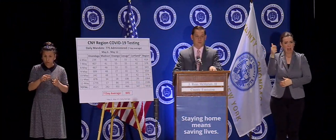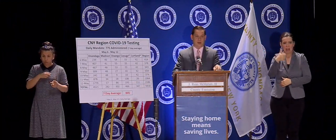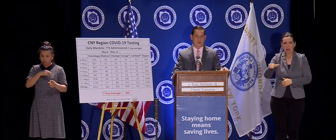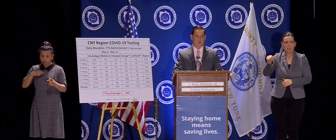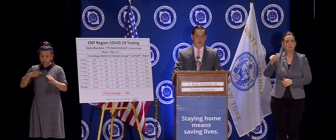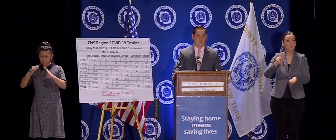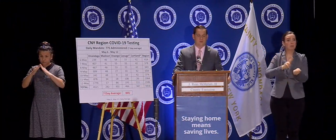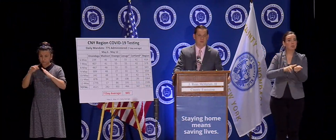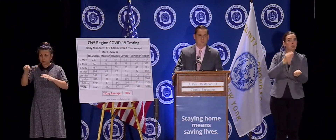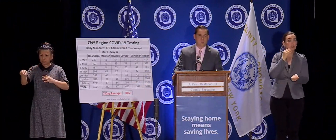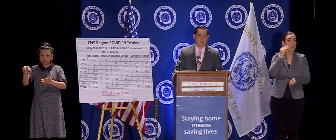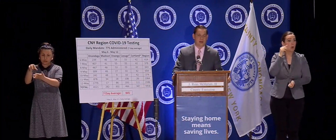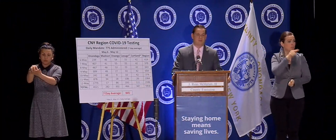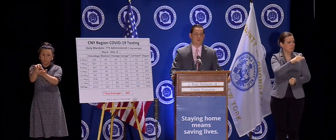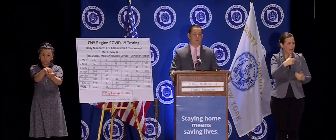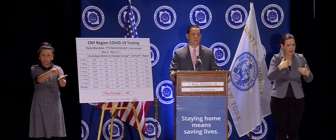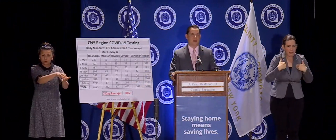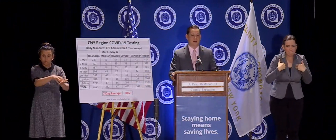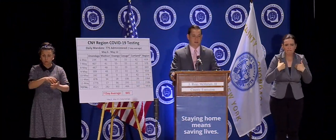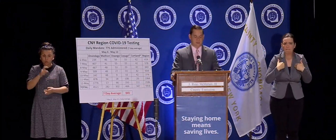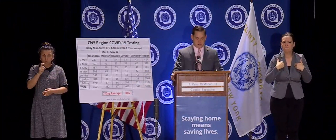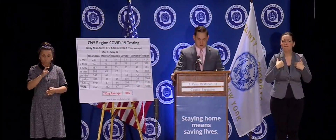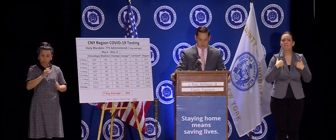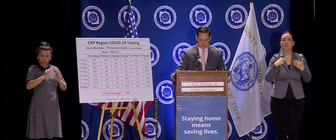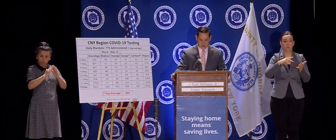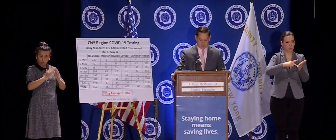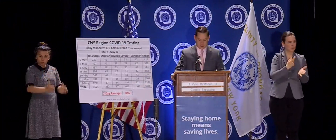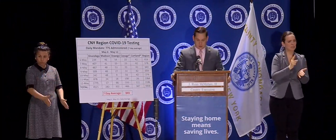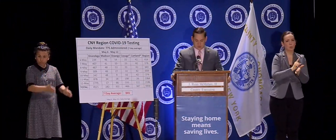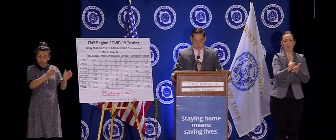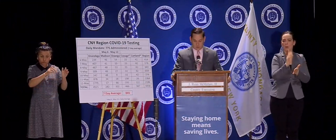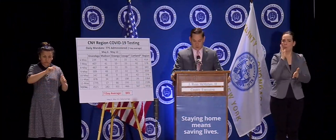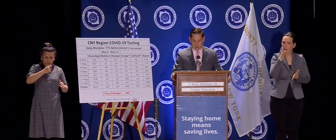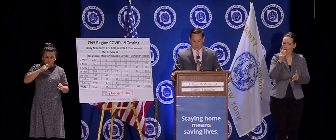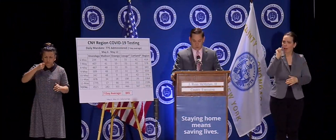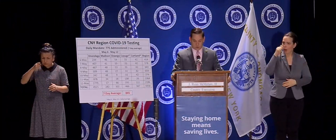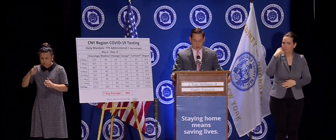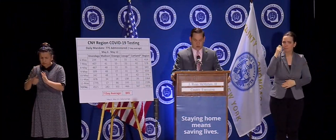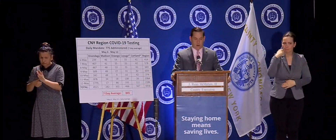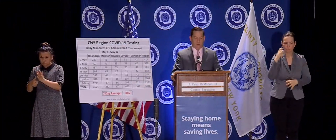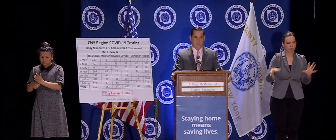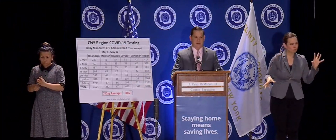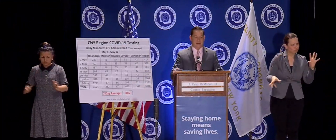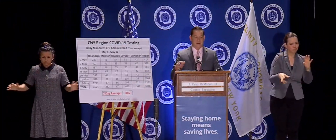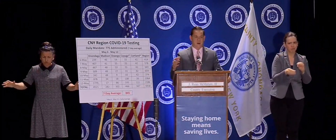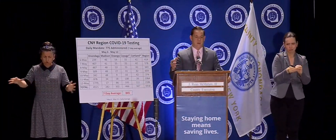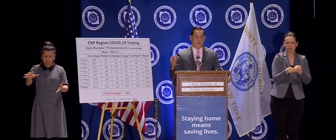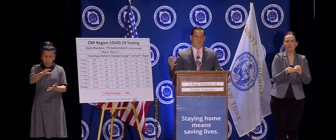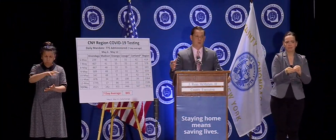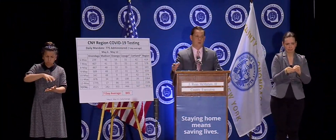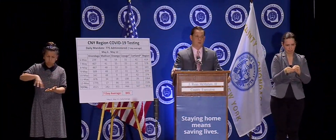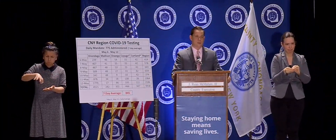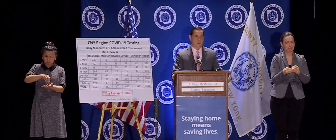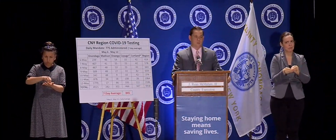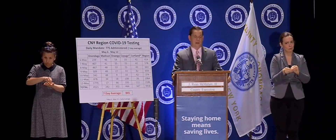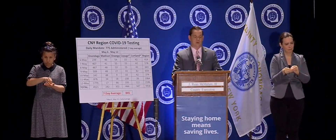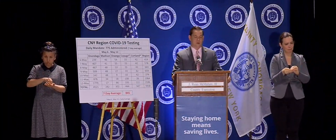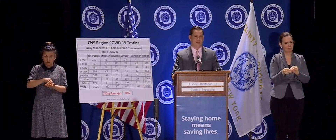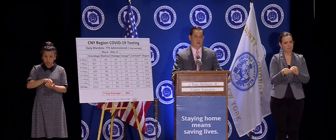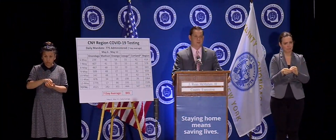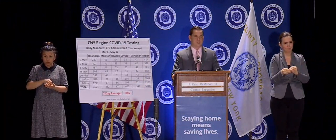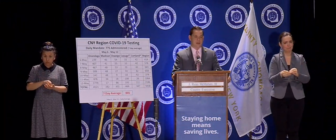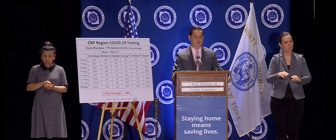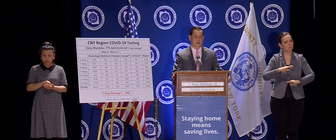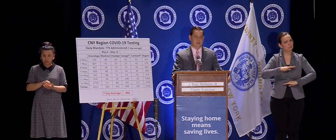nursing homes now that have to meet mandates, and they're testing. So when you look at all of it and you add it all up, we will have well